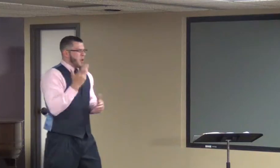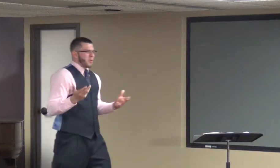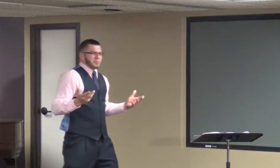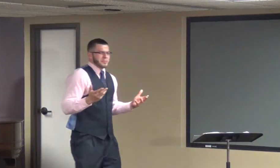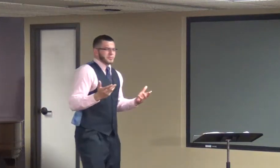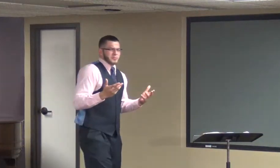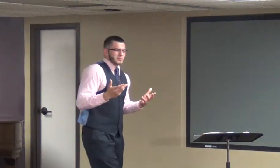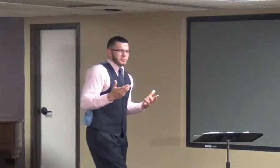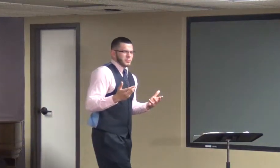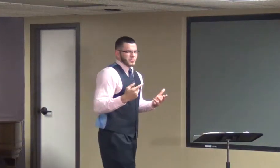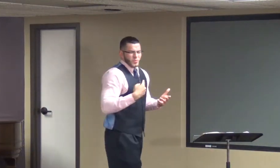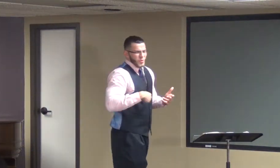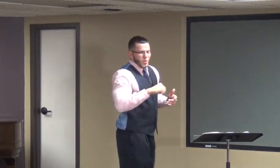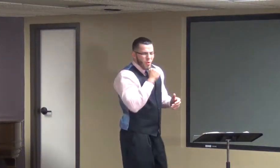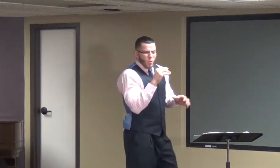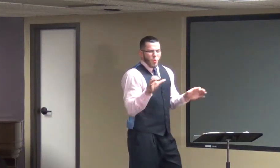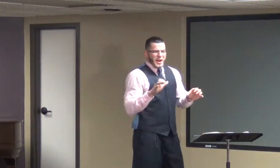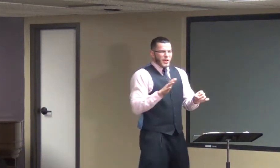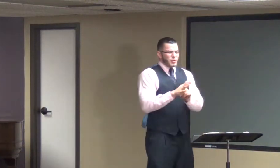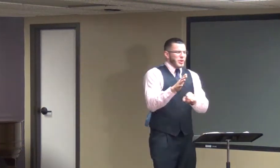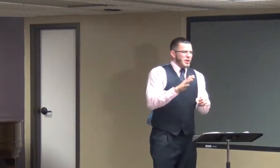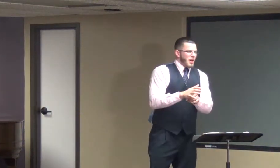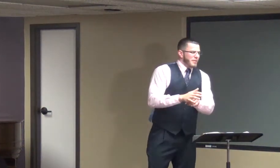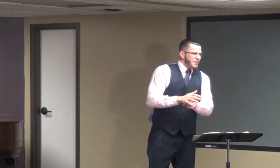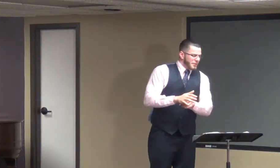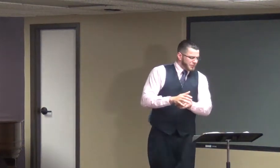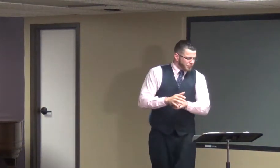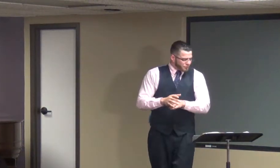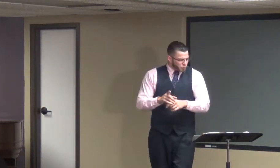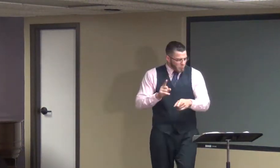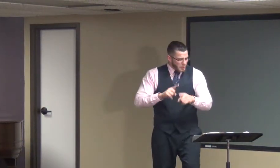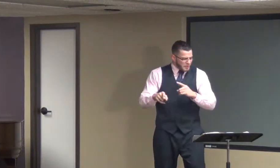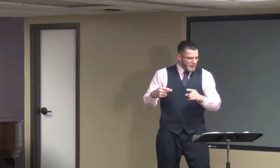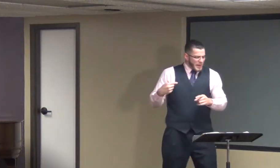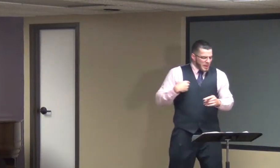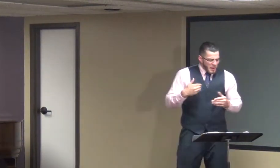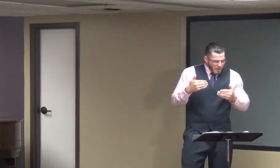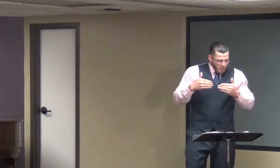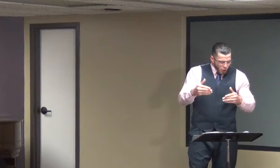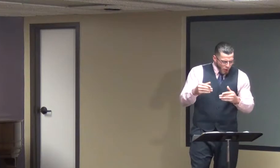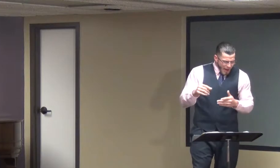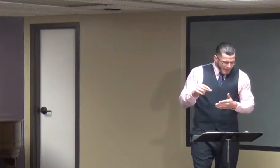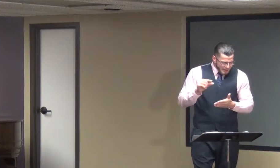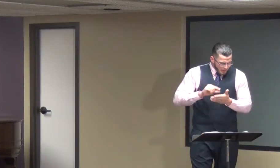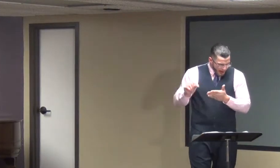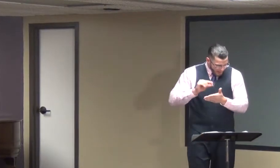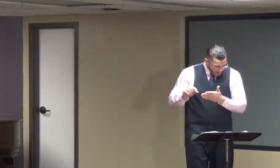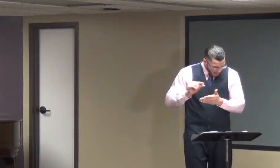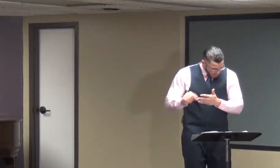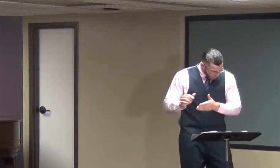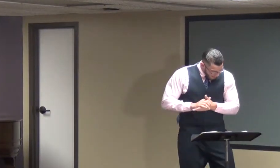home, we're not doing enough. But I'm going to go ahead into my